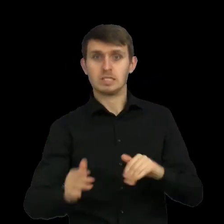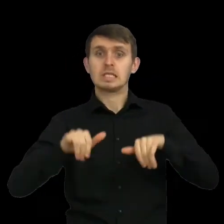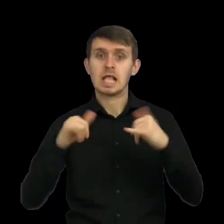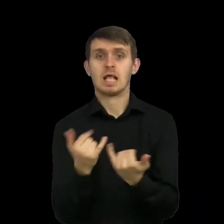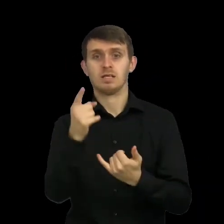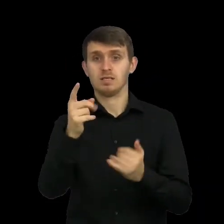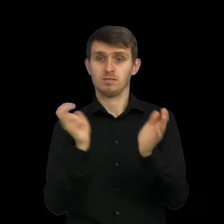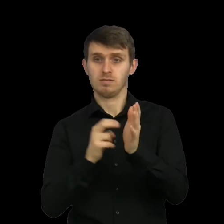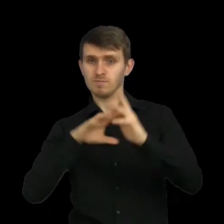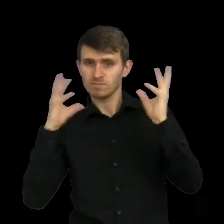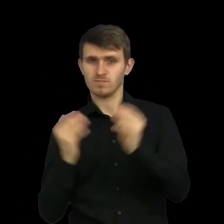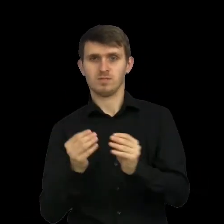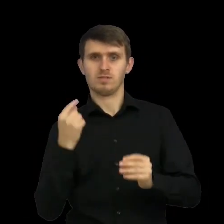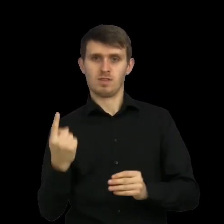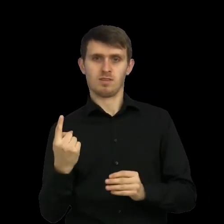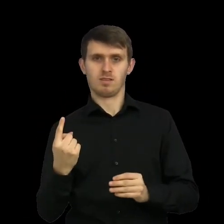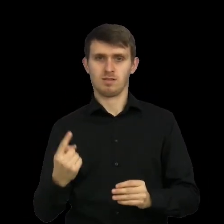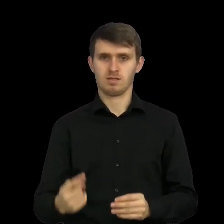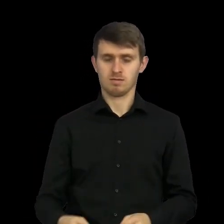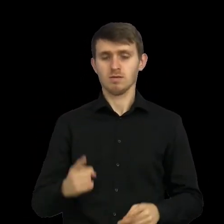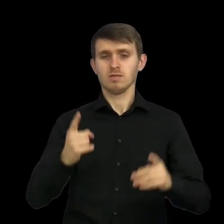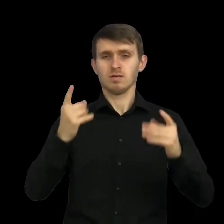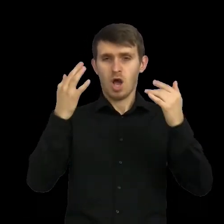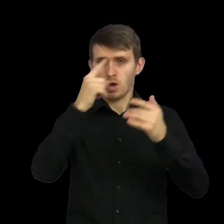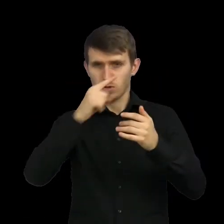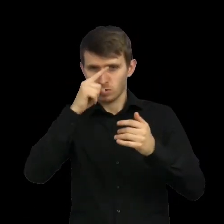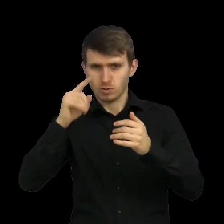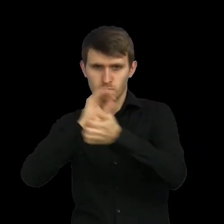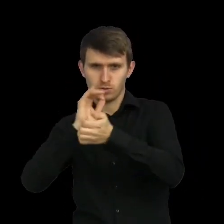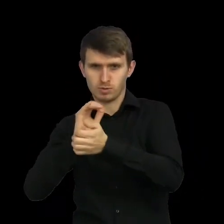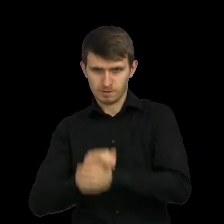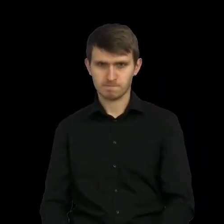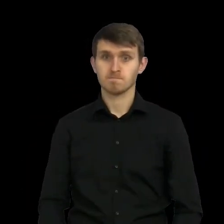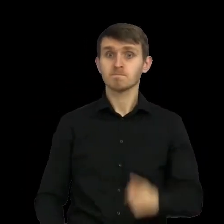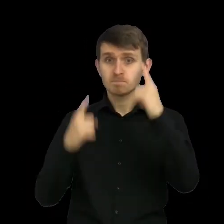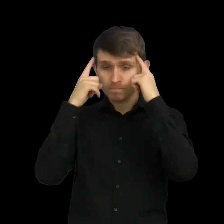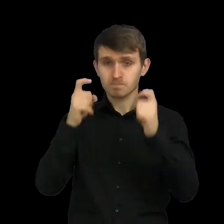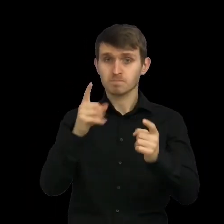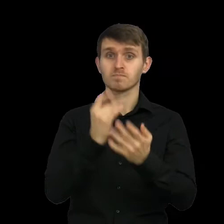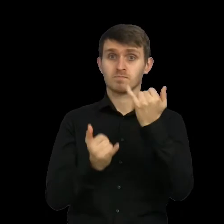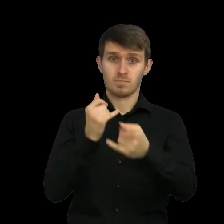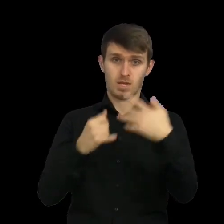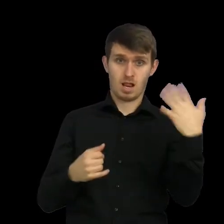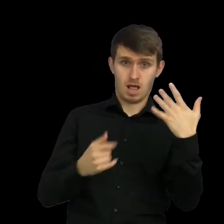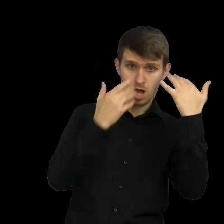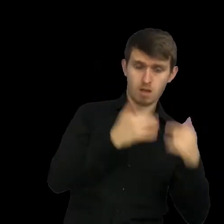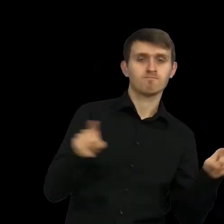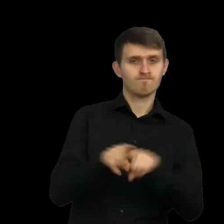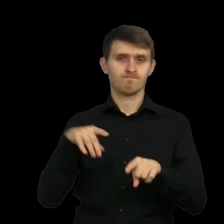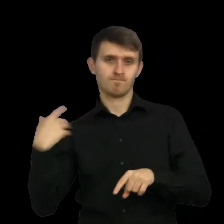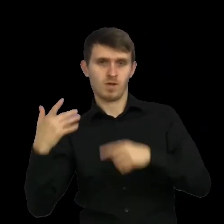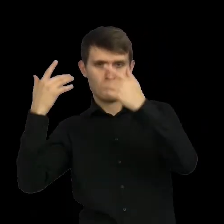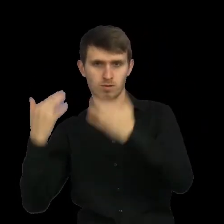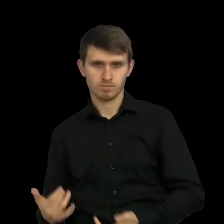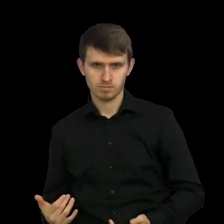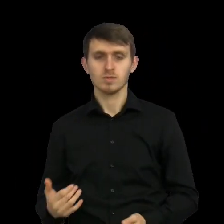to multiplying or dividing by 1. And these guys cancel out. But remember, if you do it to the left-hand side, you also have to do it to the right-hand